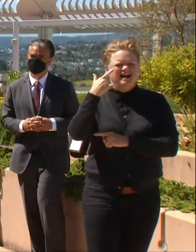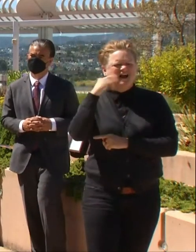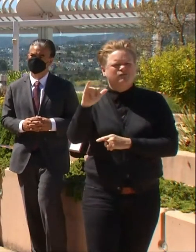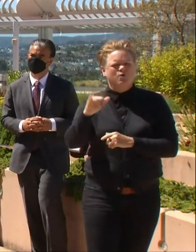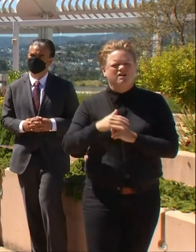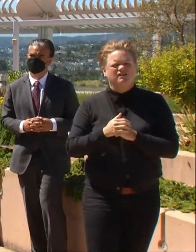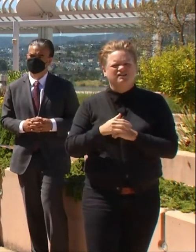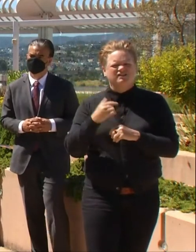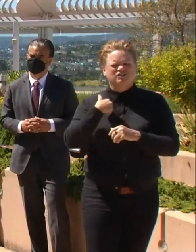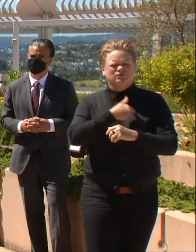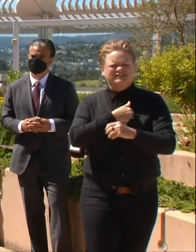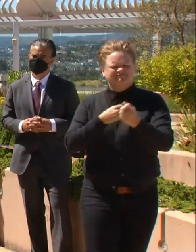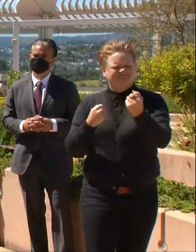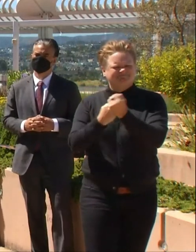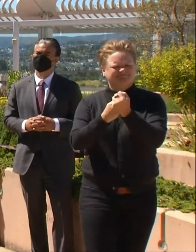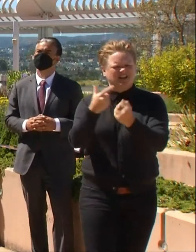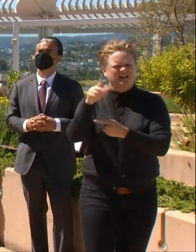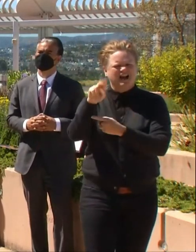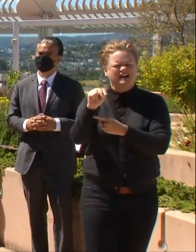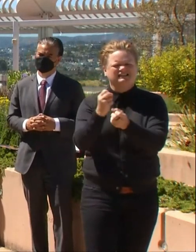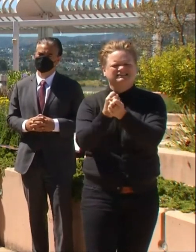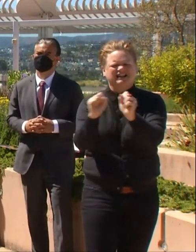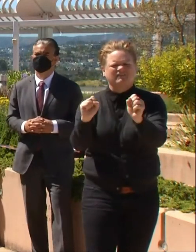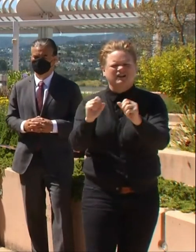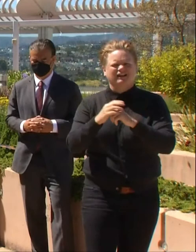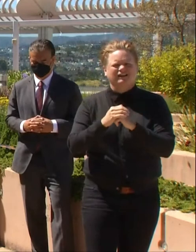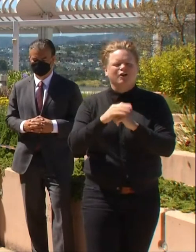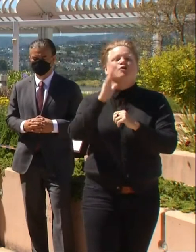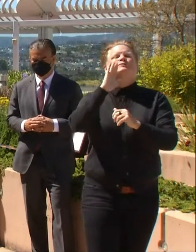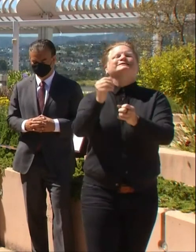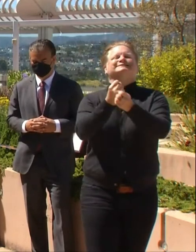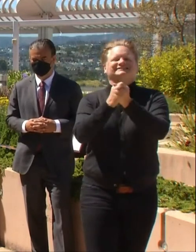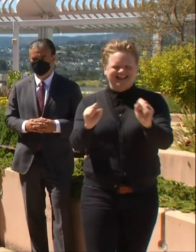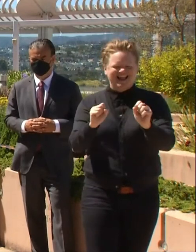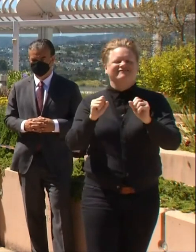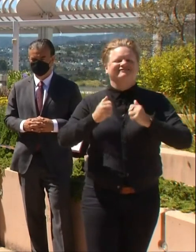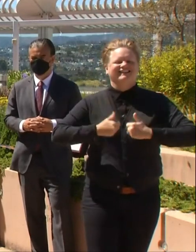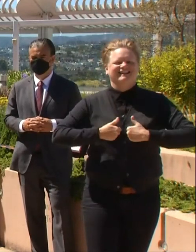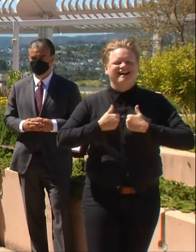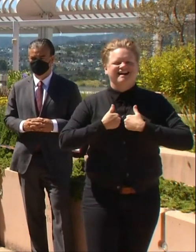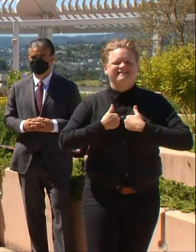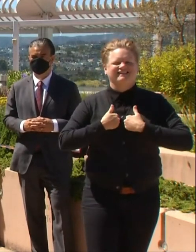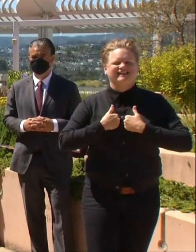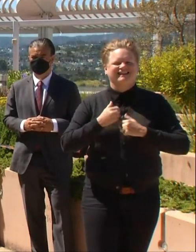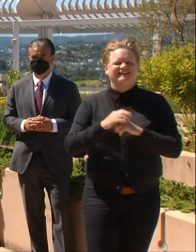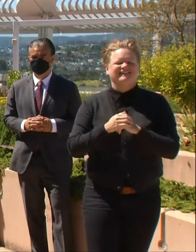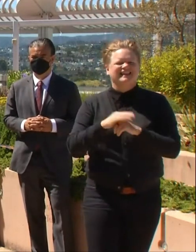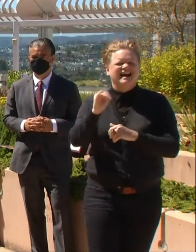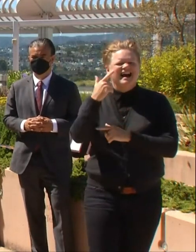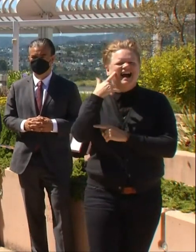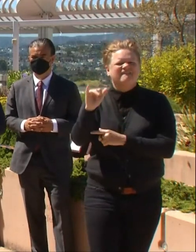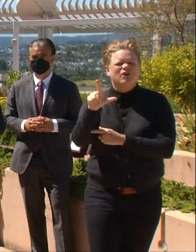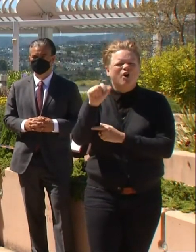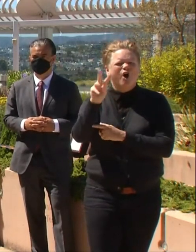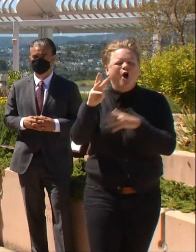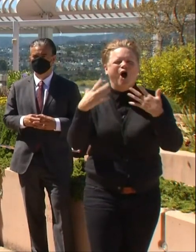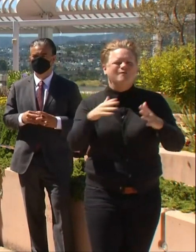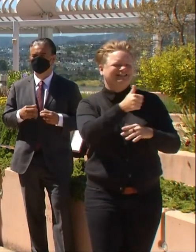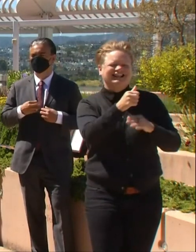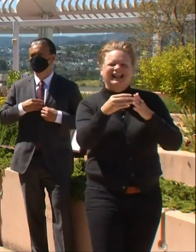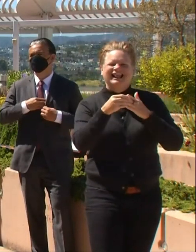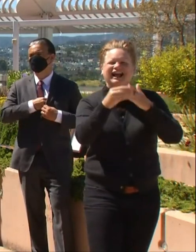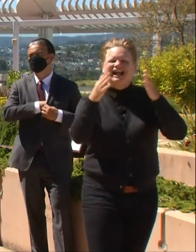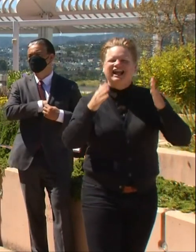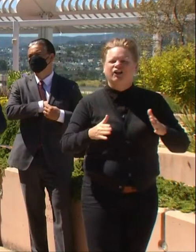full stops. The data bears that out. California's laws have led the nation. We continue to lead the nation across the